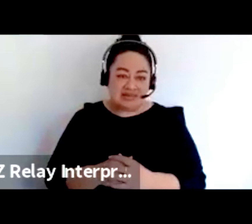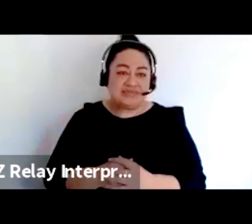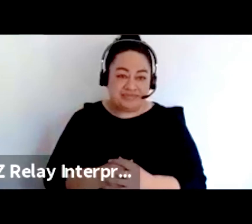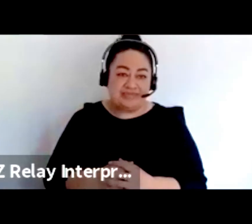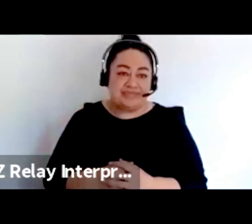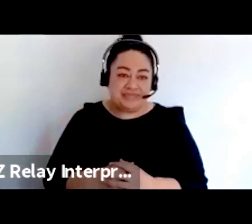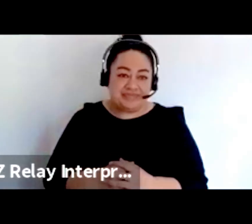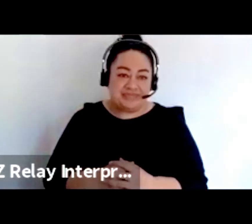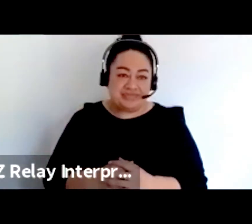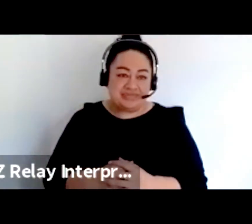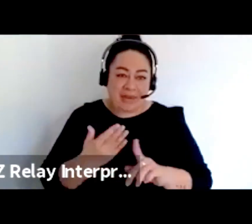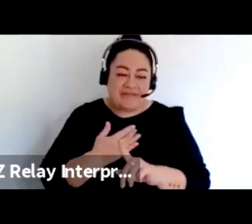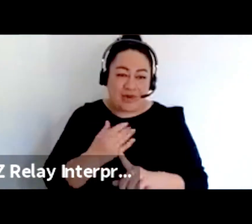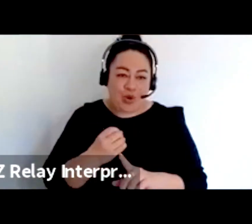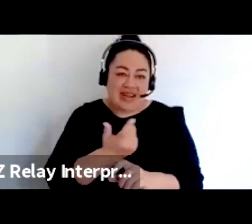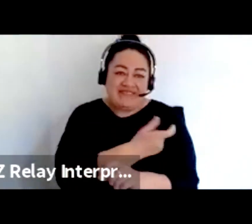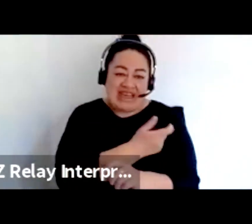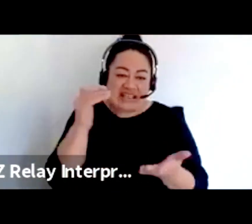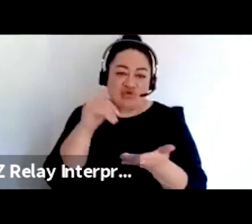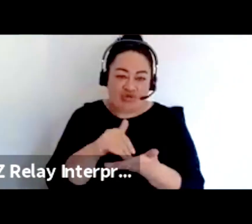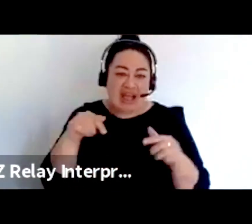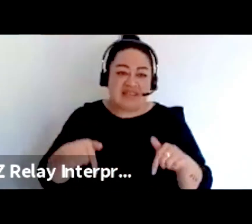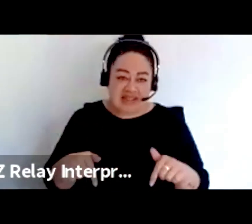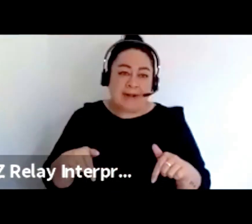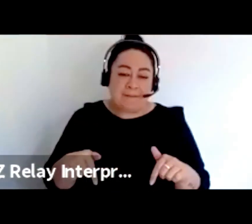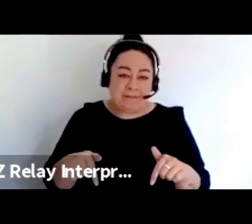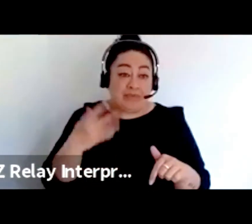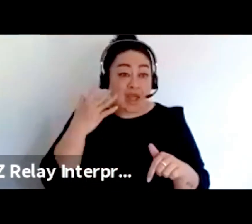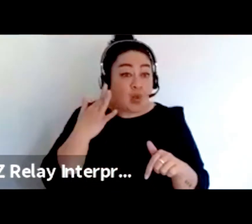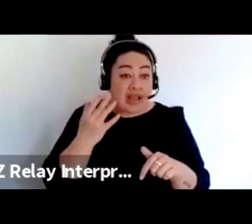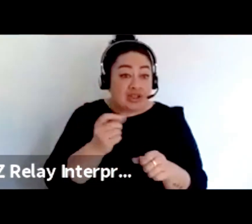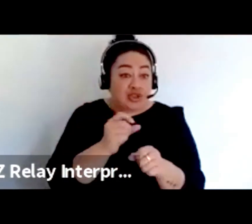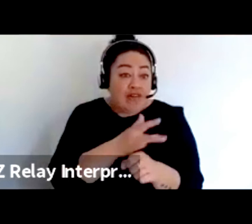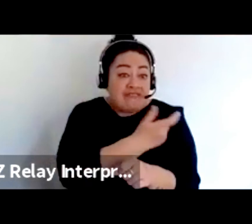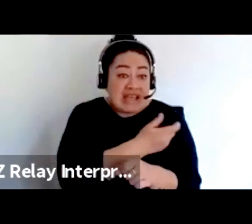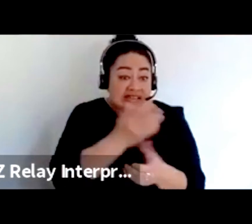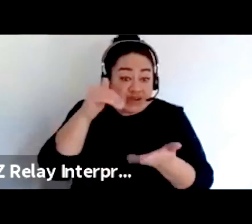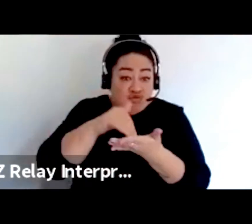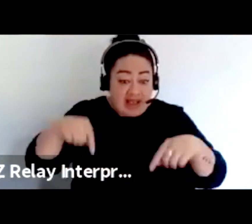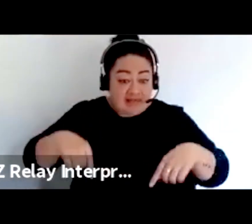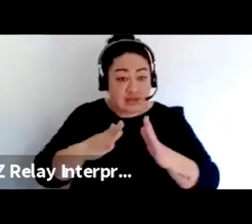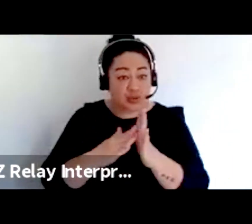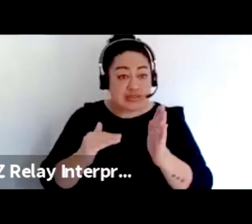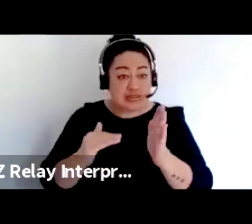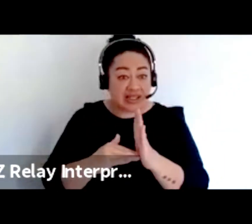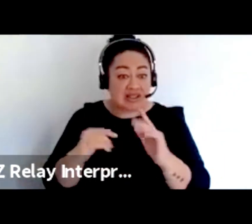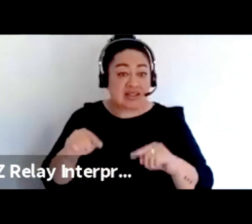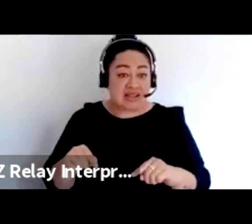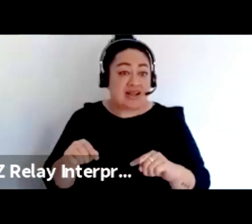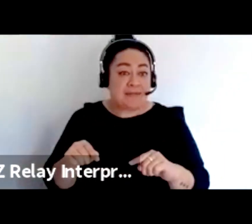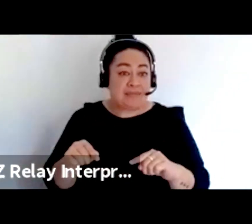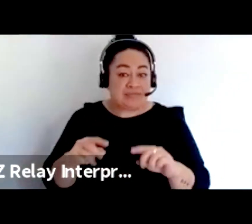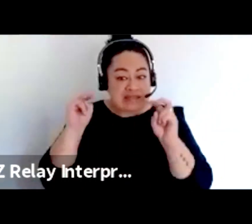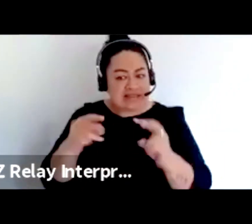So that's an important thing to remember. So once a vaccine was in the country, even though we may have seen lots of infections, we've